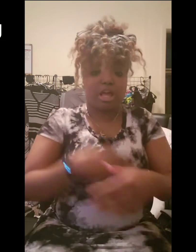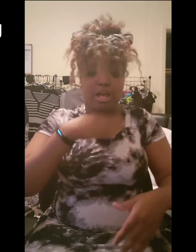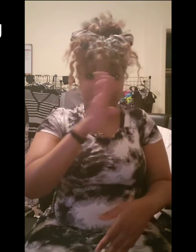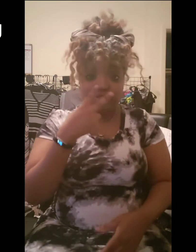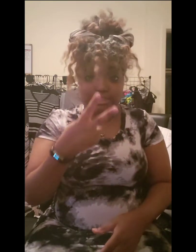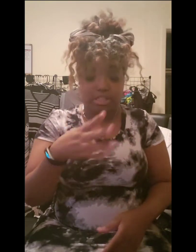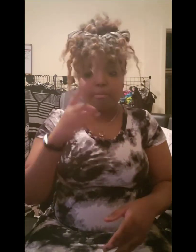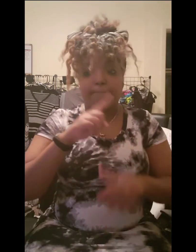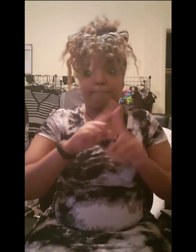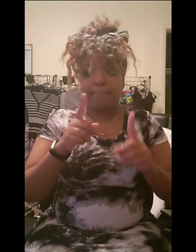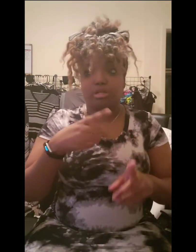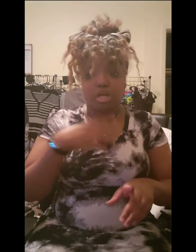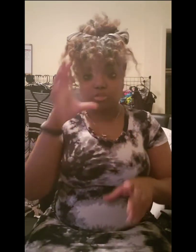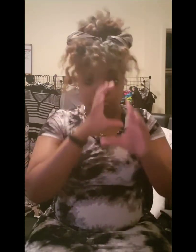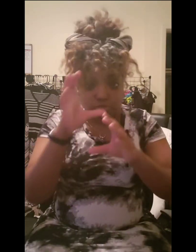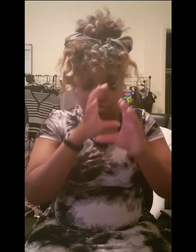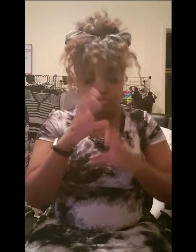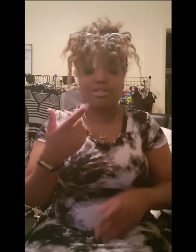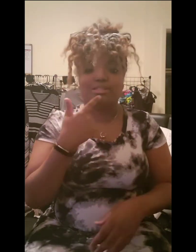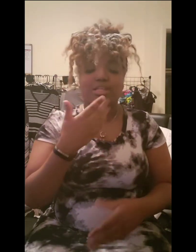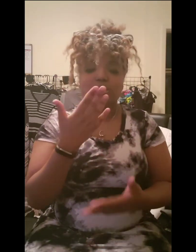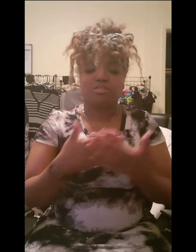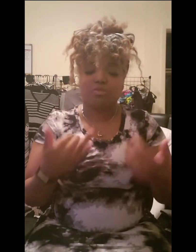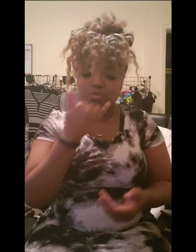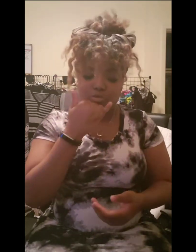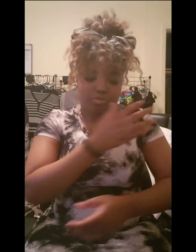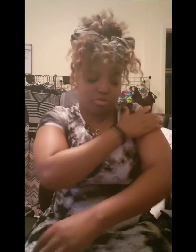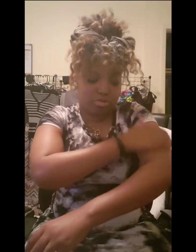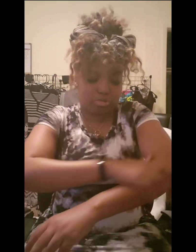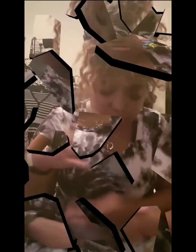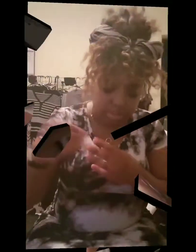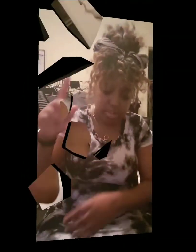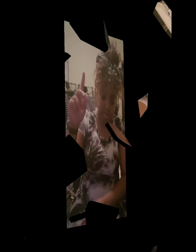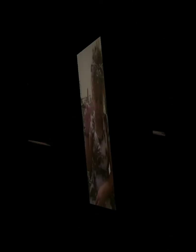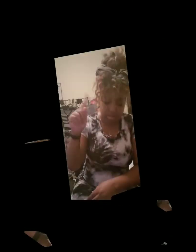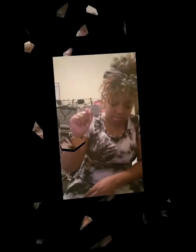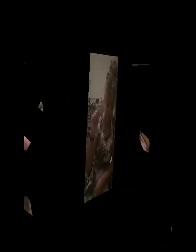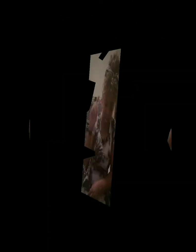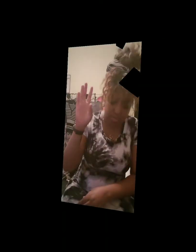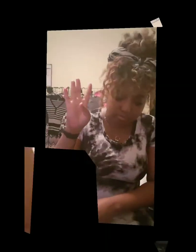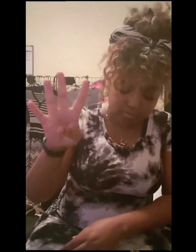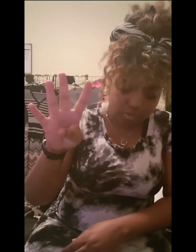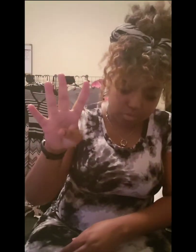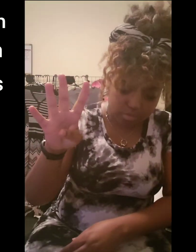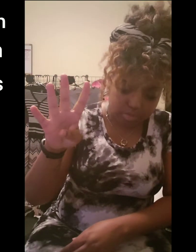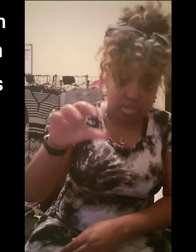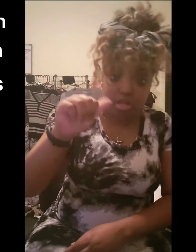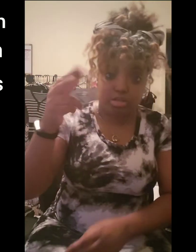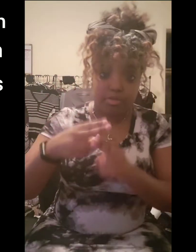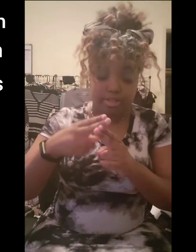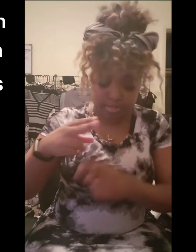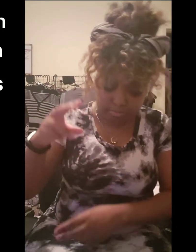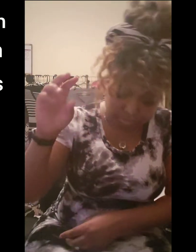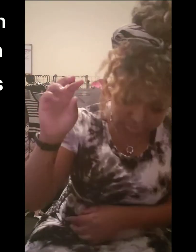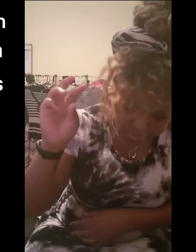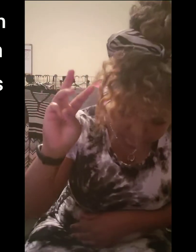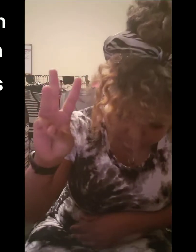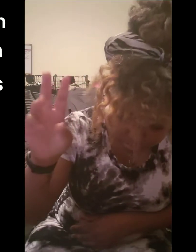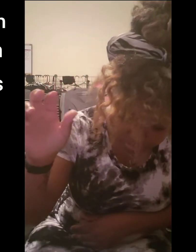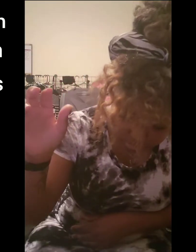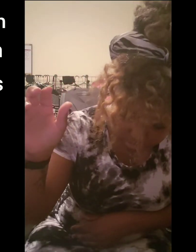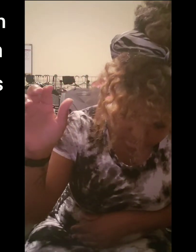to actually see what it means, but type 3 people have that, and it's kind of rare.